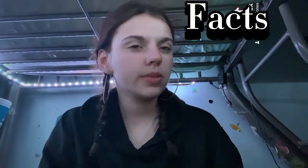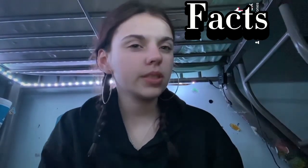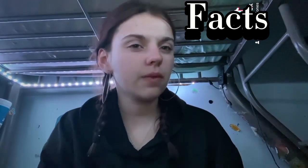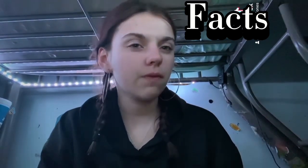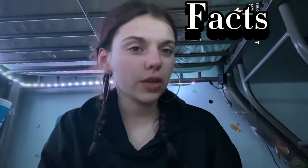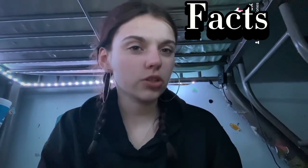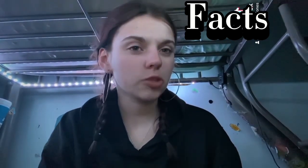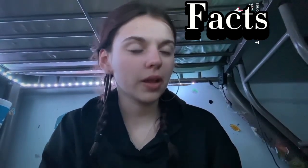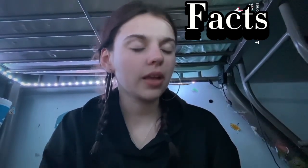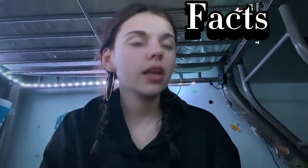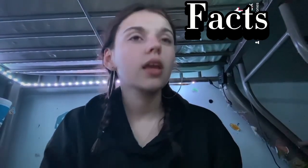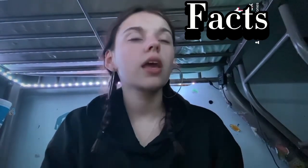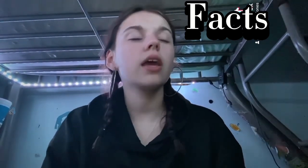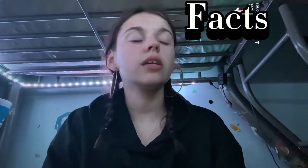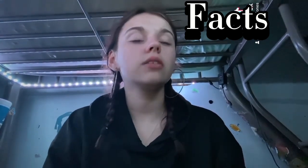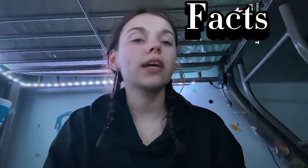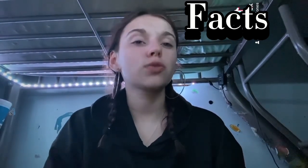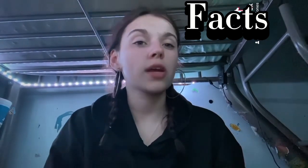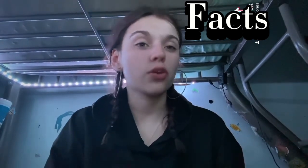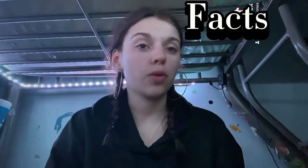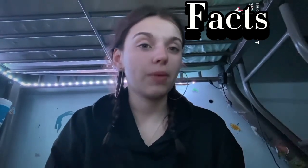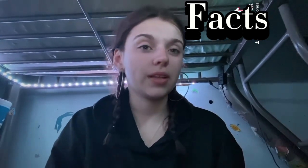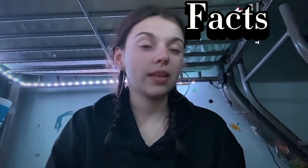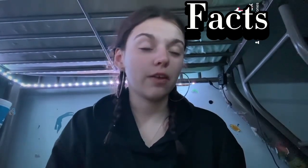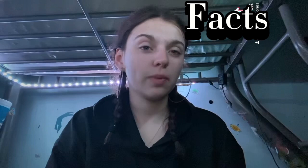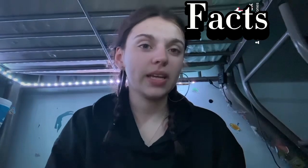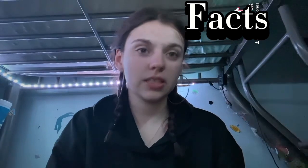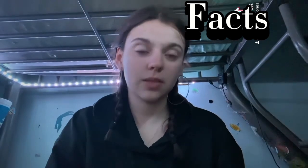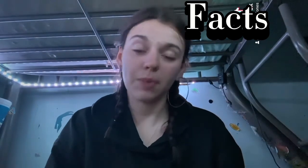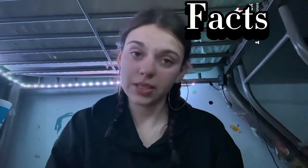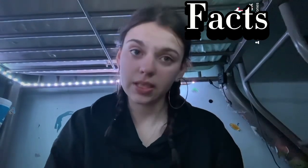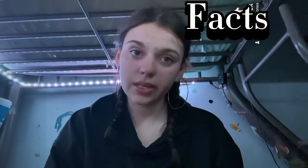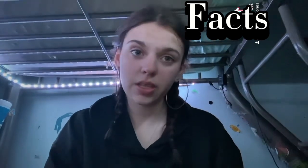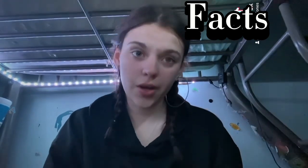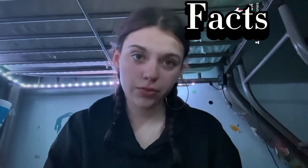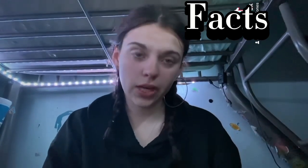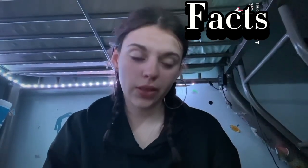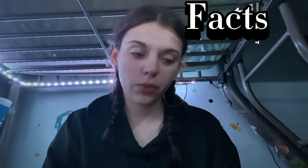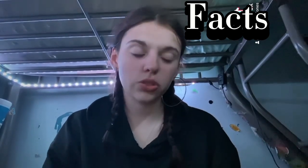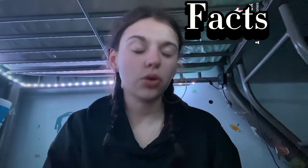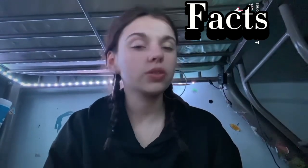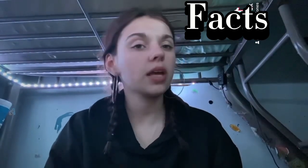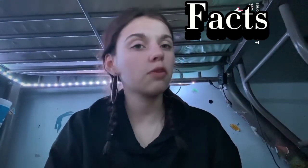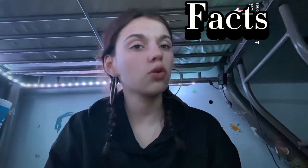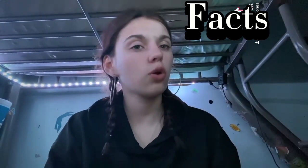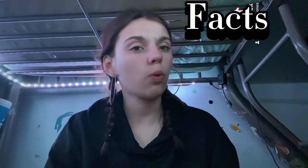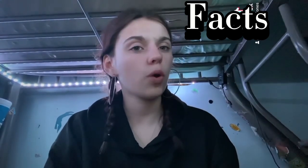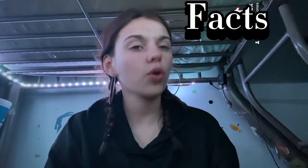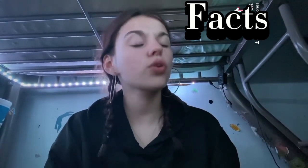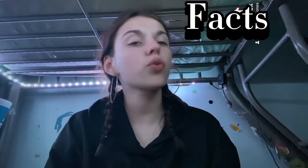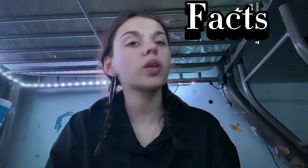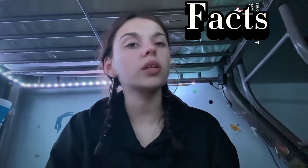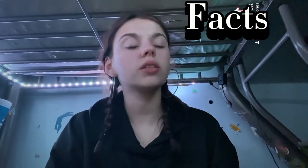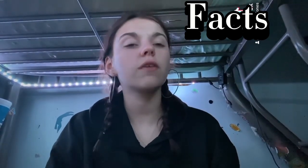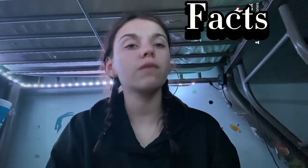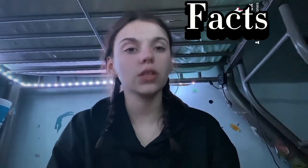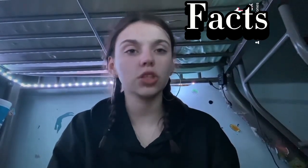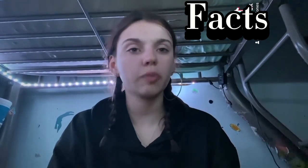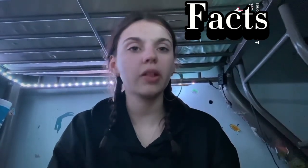to finger spelling, and that's why the alphabet is the basics of sign language. So say if you don't know a word, you can easily finger spell it